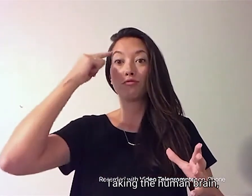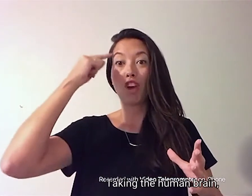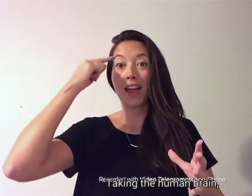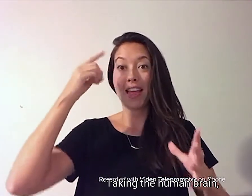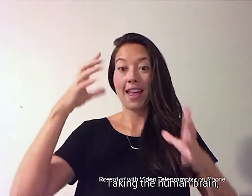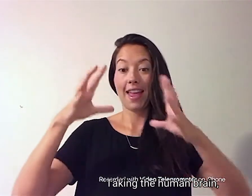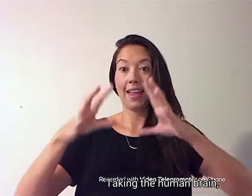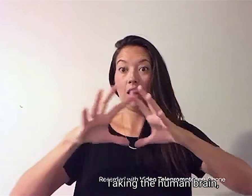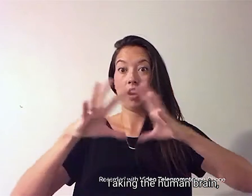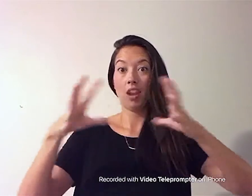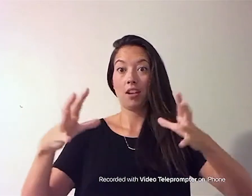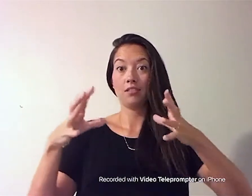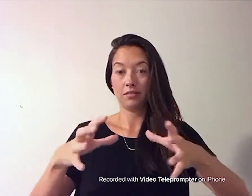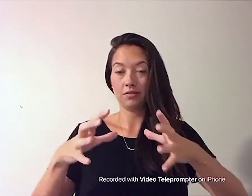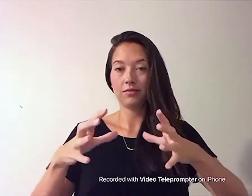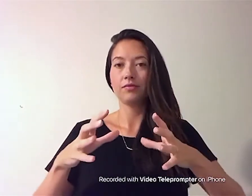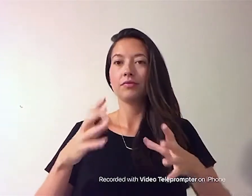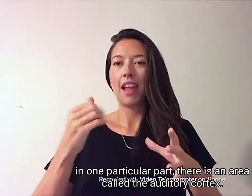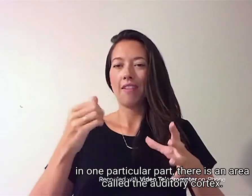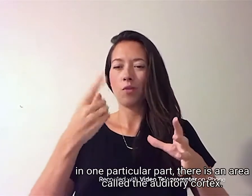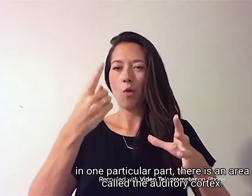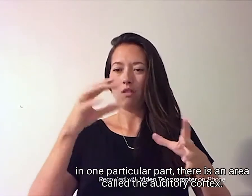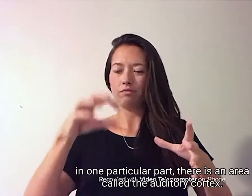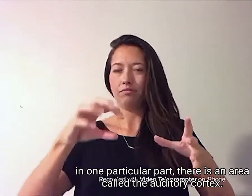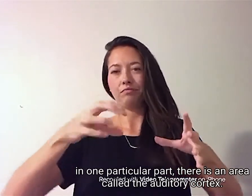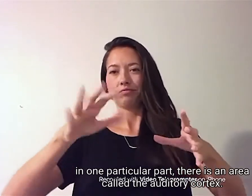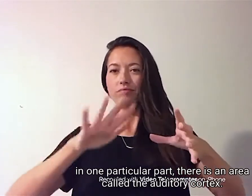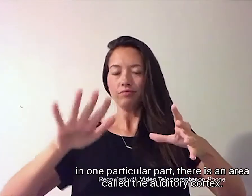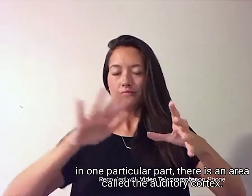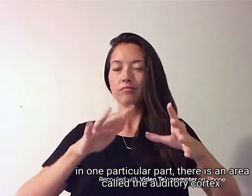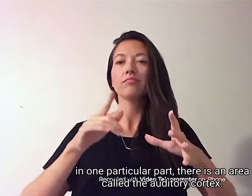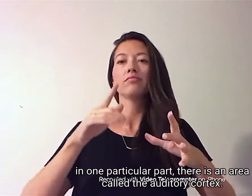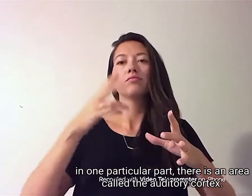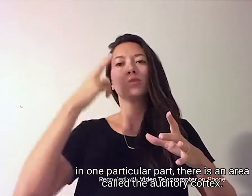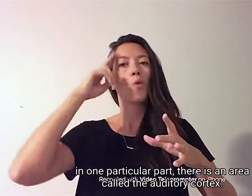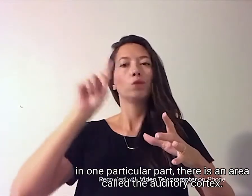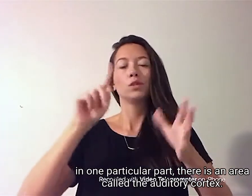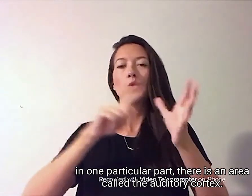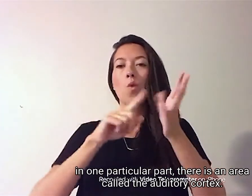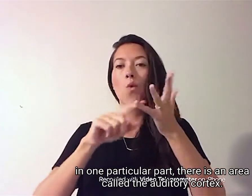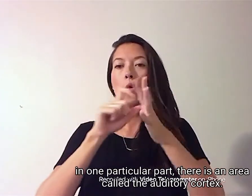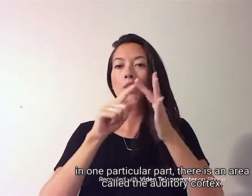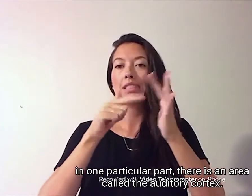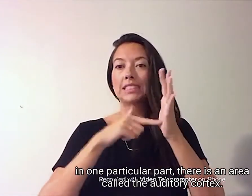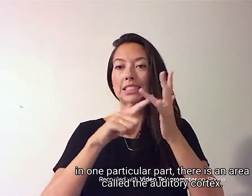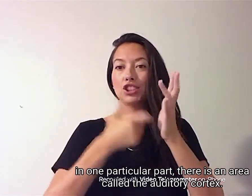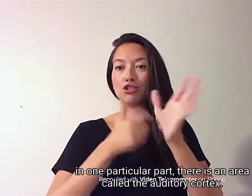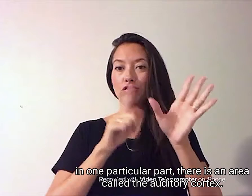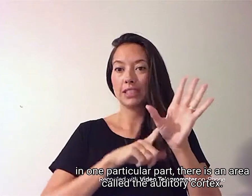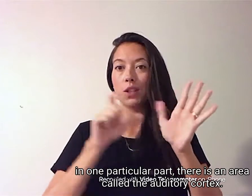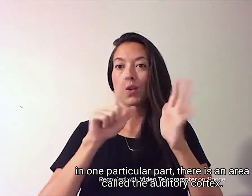Taking the human brain, in one particular part, there is an area called the auditory